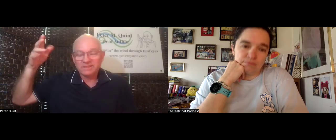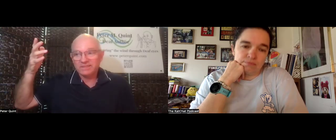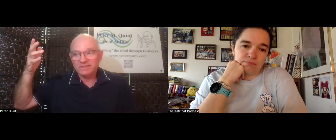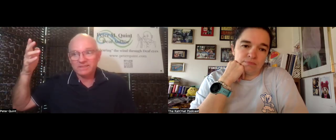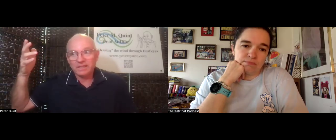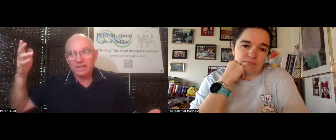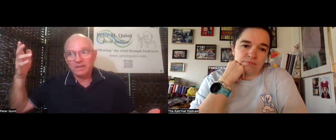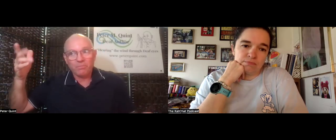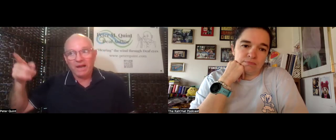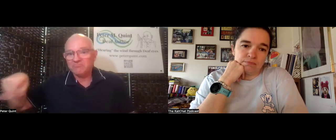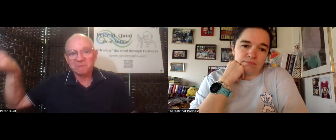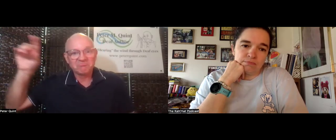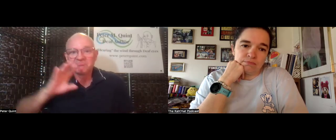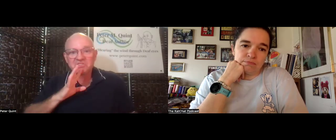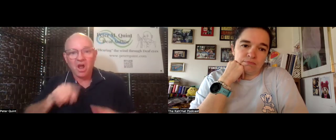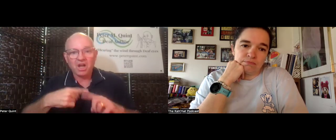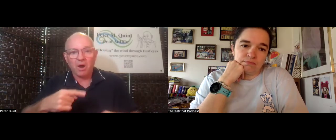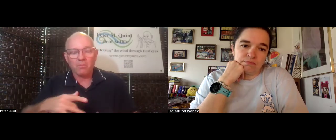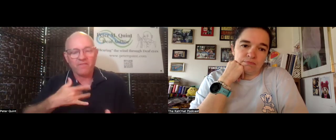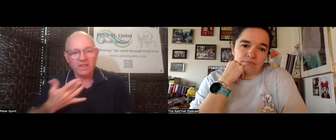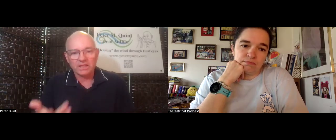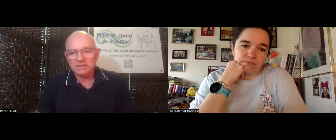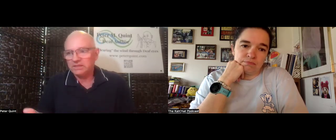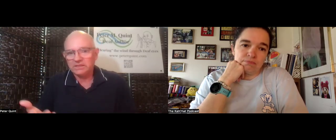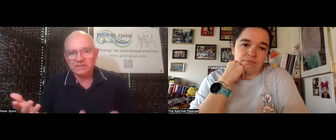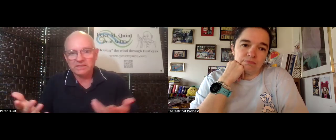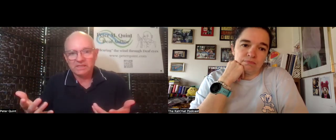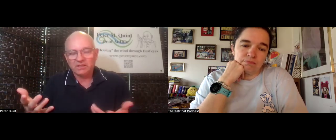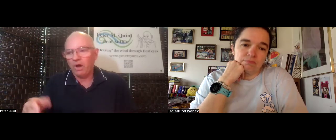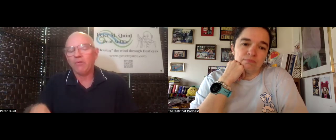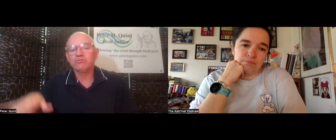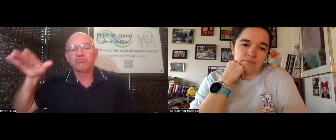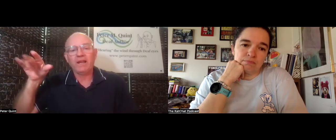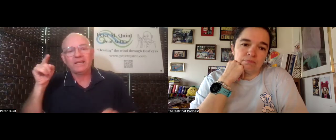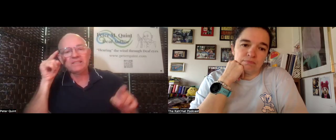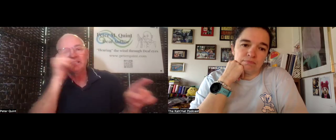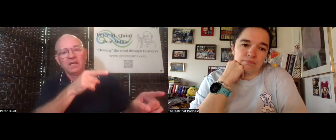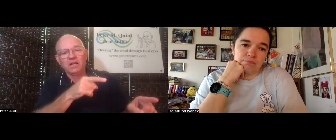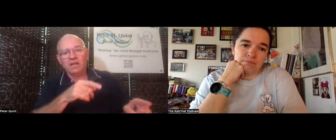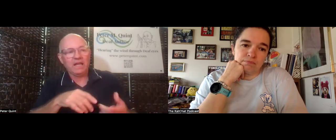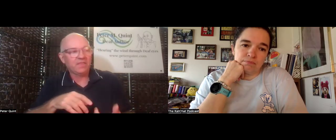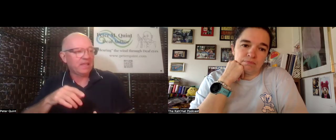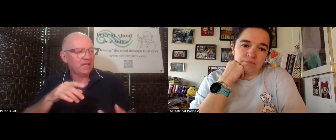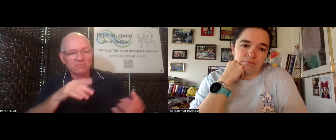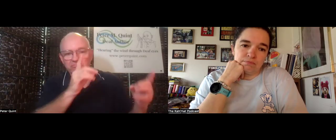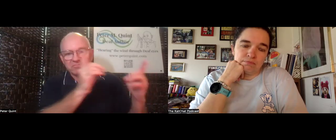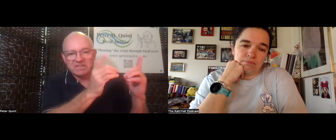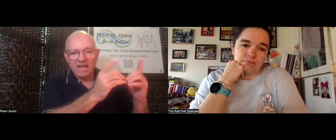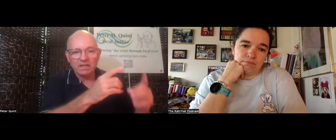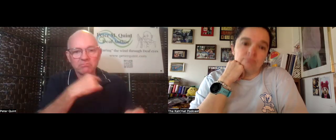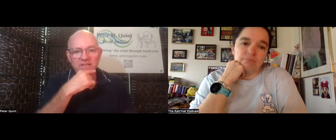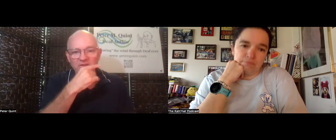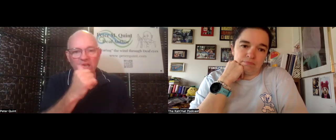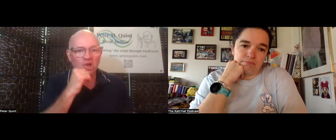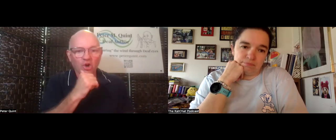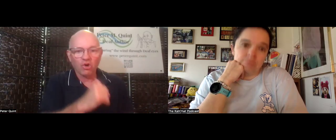raised, but talk about my feelings. I was raised and then